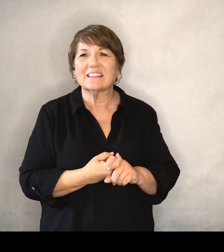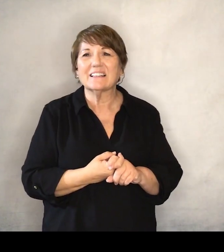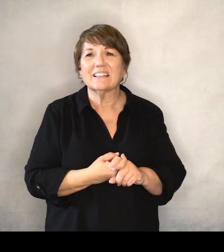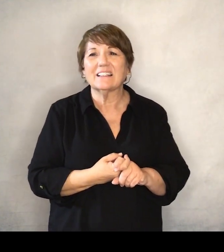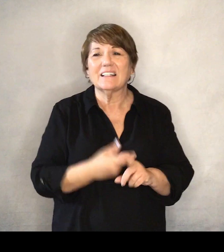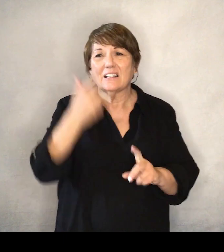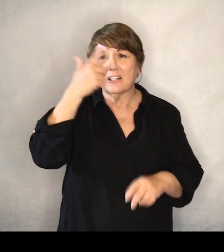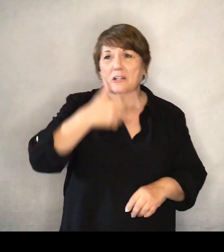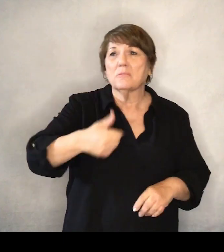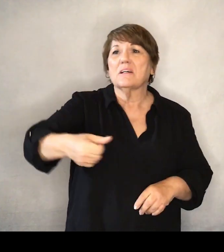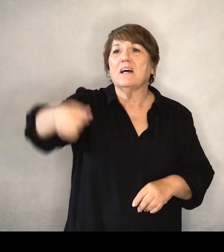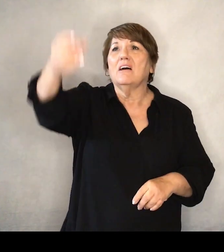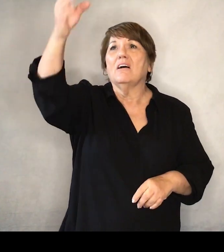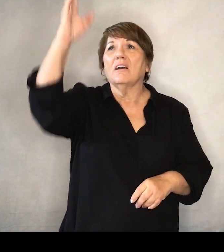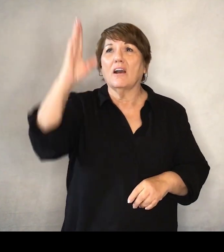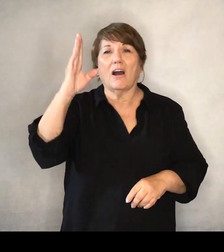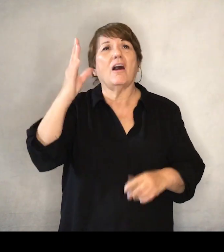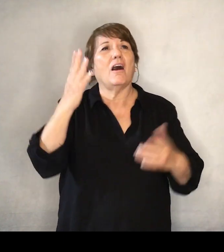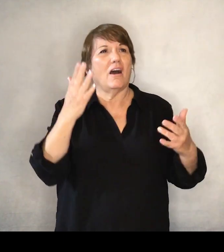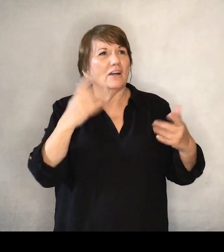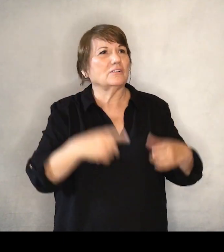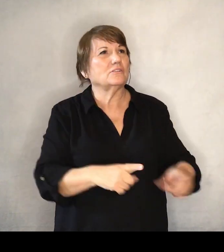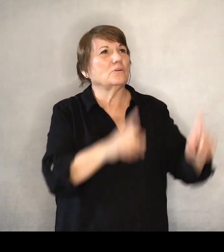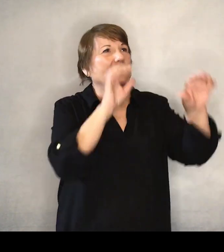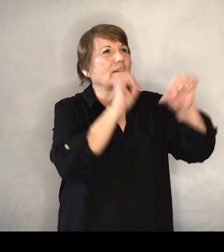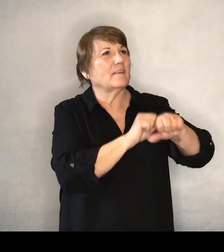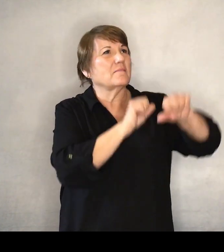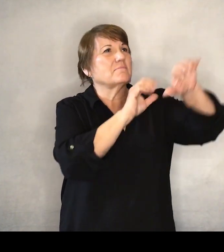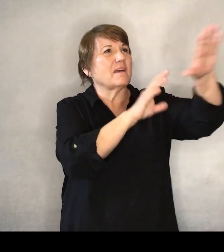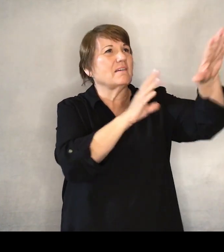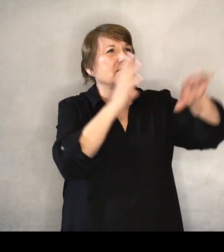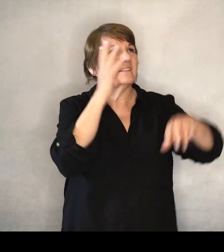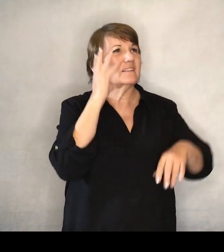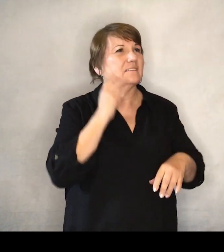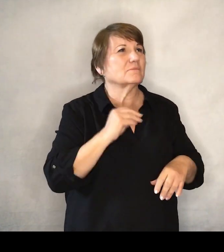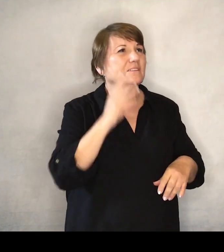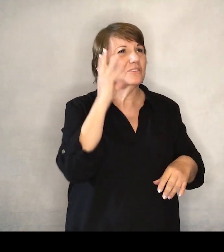'cause the God of the mountain